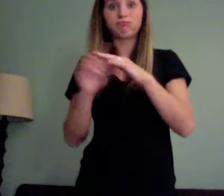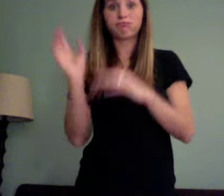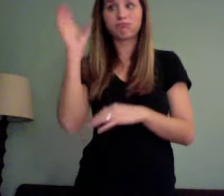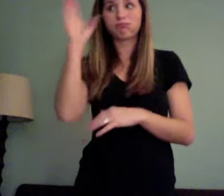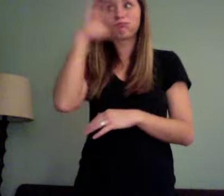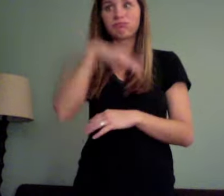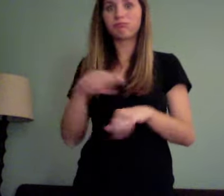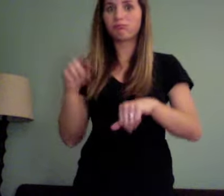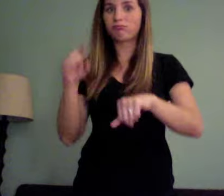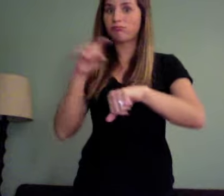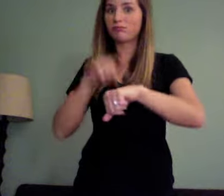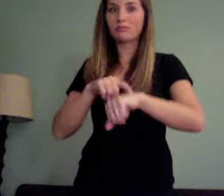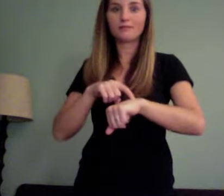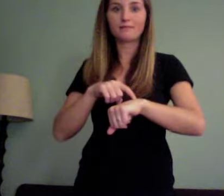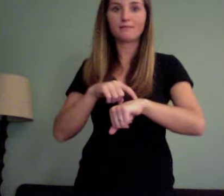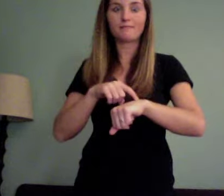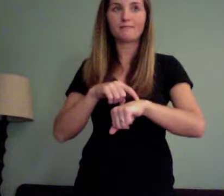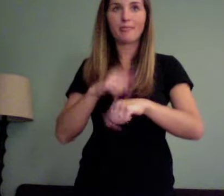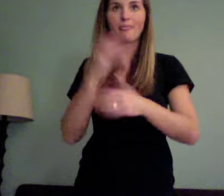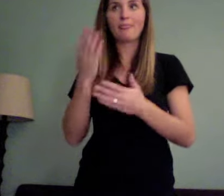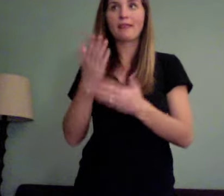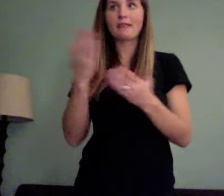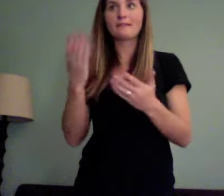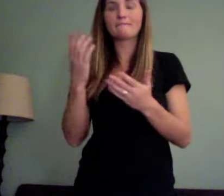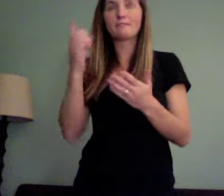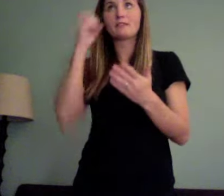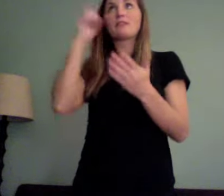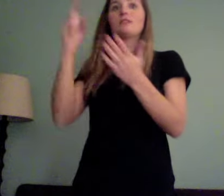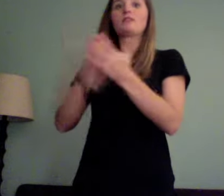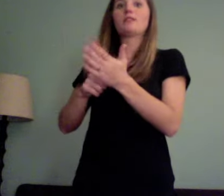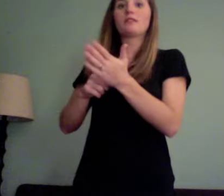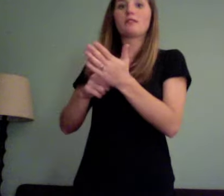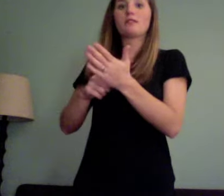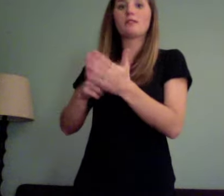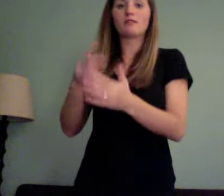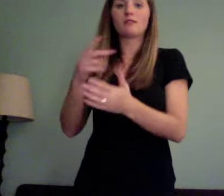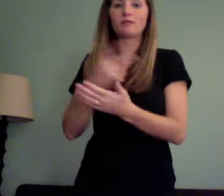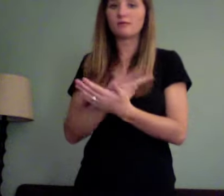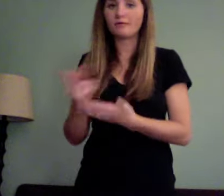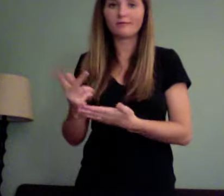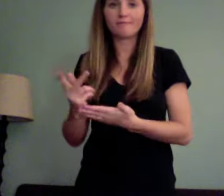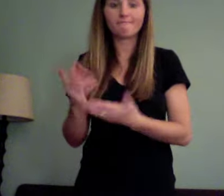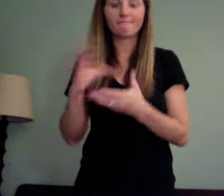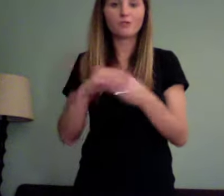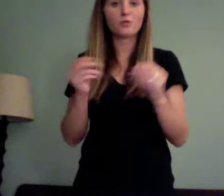trigger our failure. The story continues. Verse number eight.